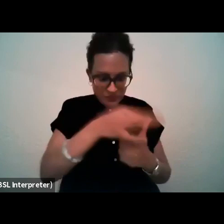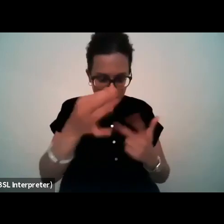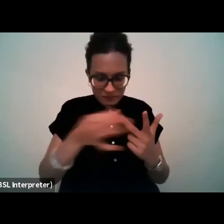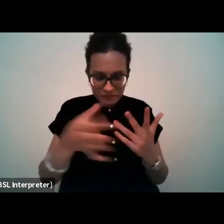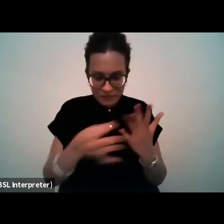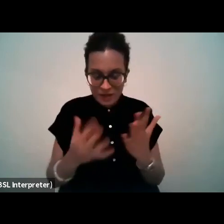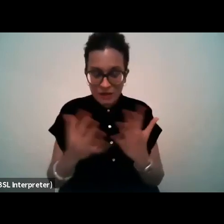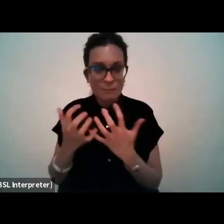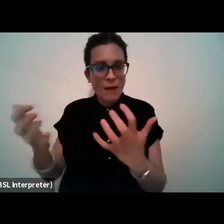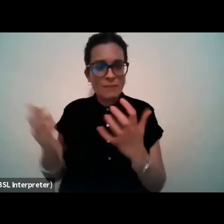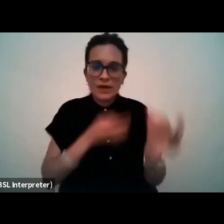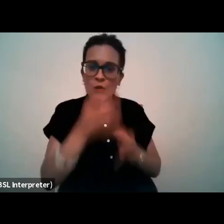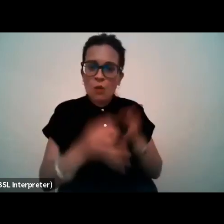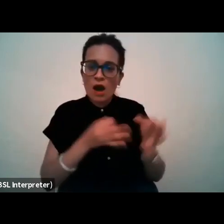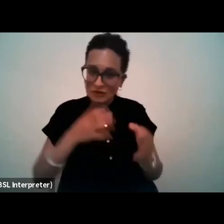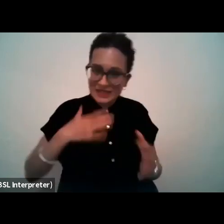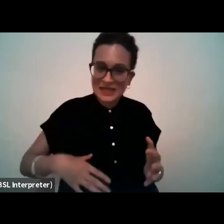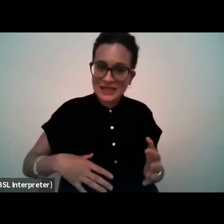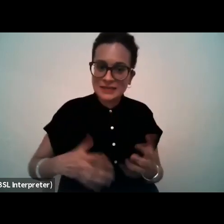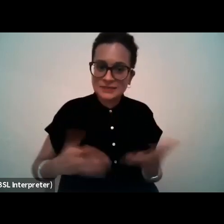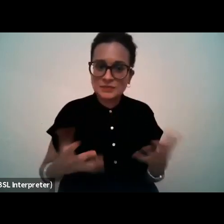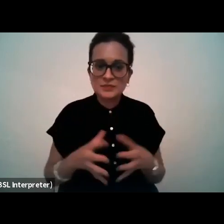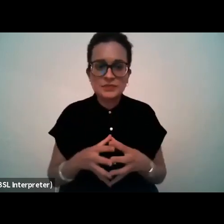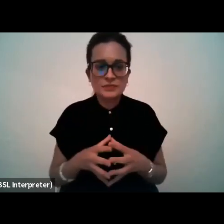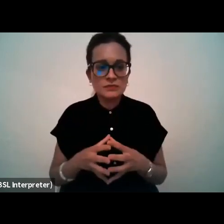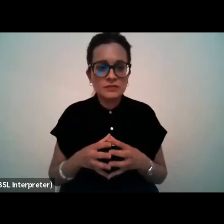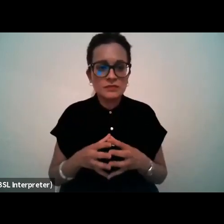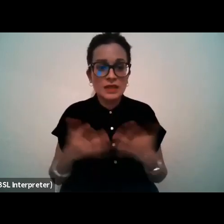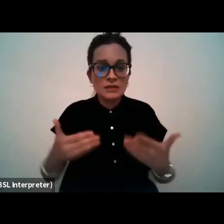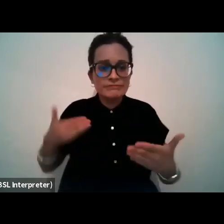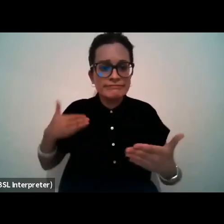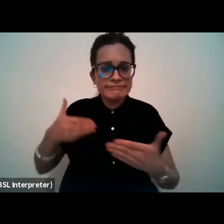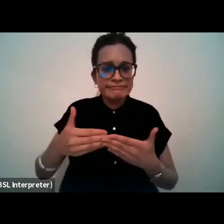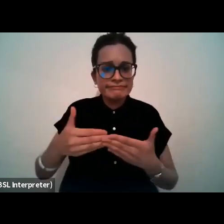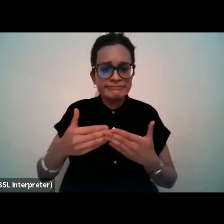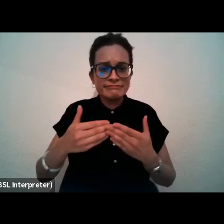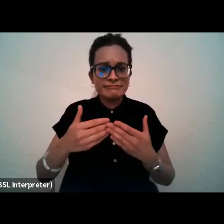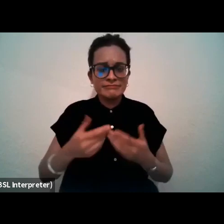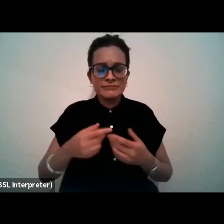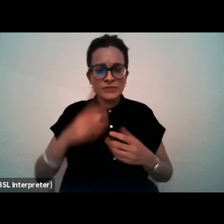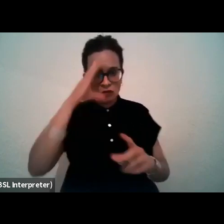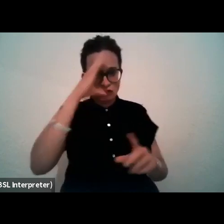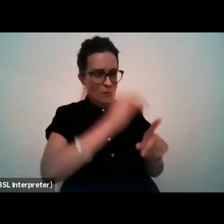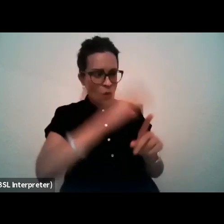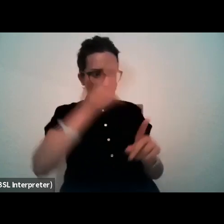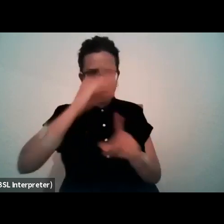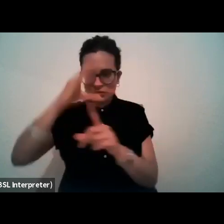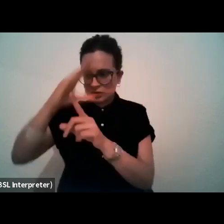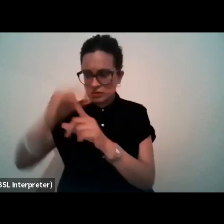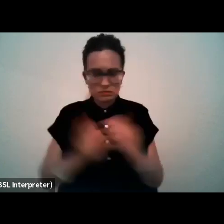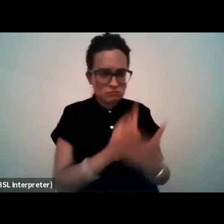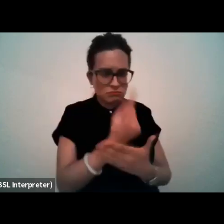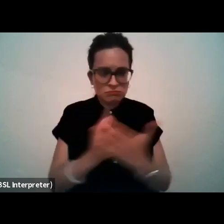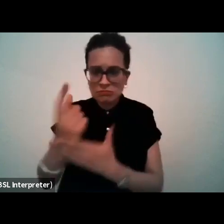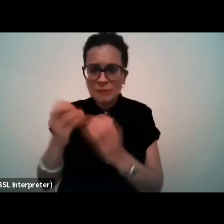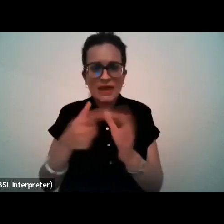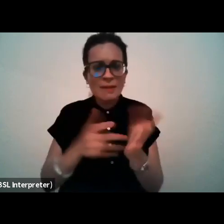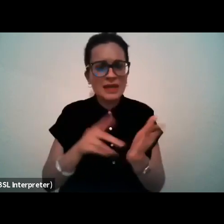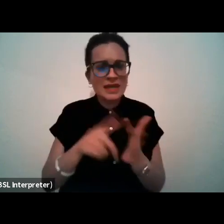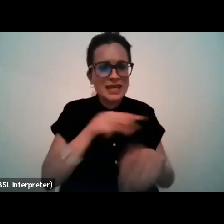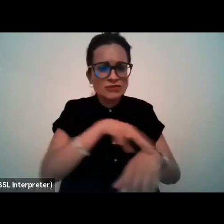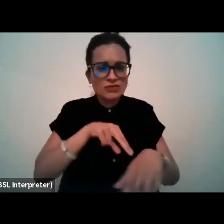public inquiry is needed. Meanwhile, reports continue to emerge regarding concerns of BAME doctors and the lack